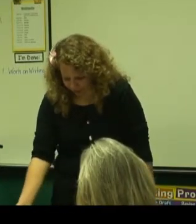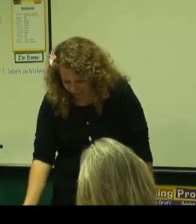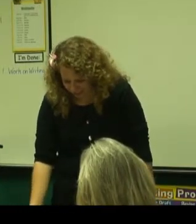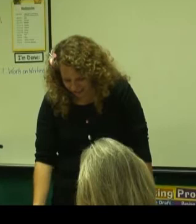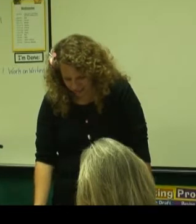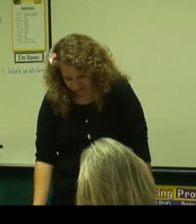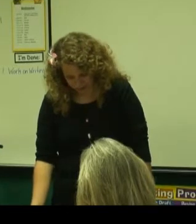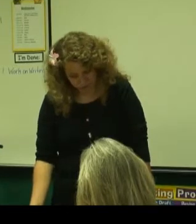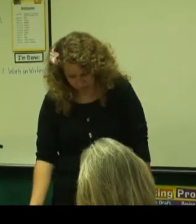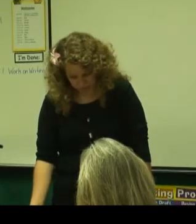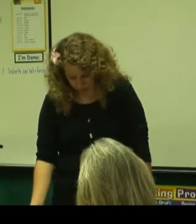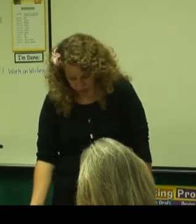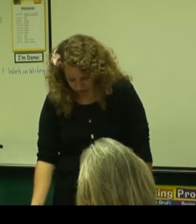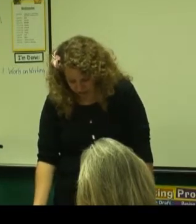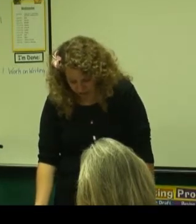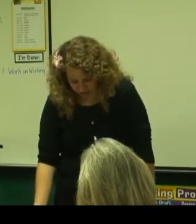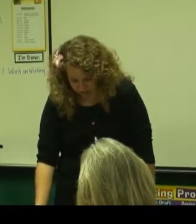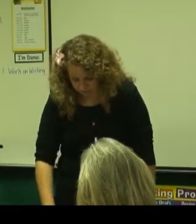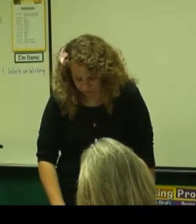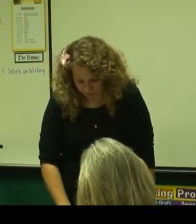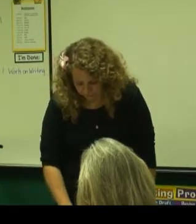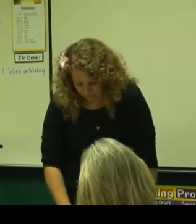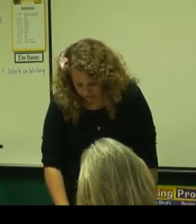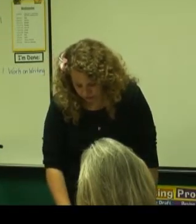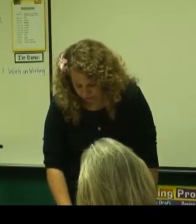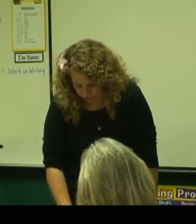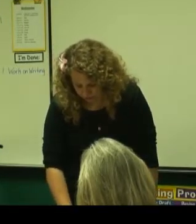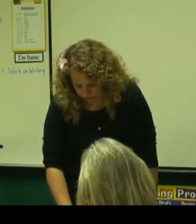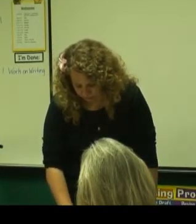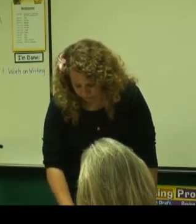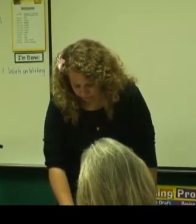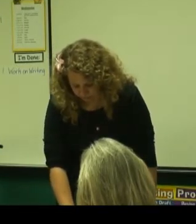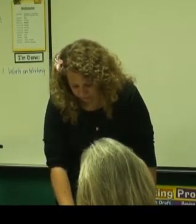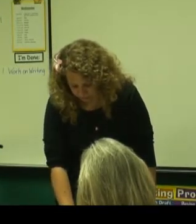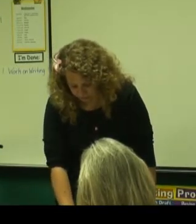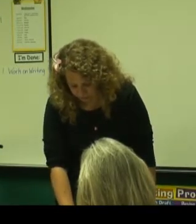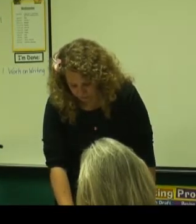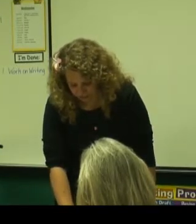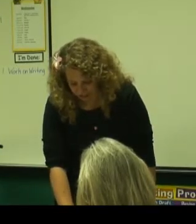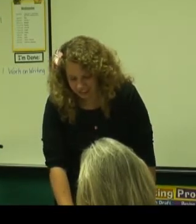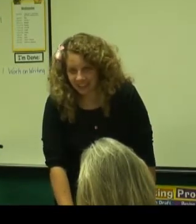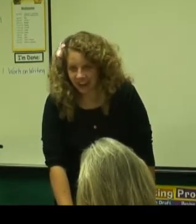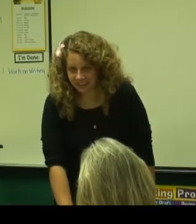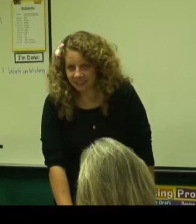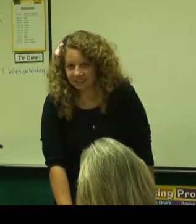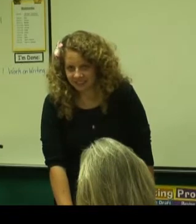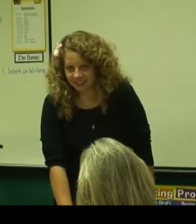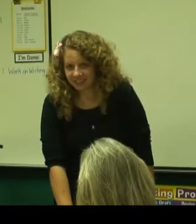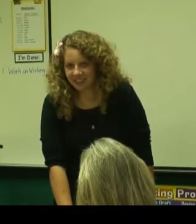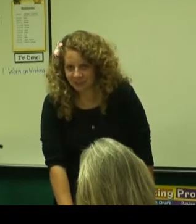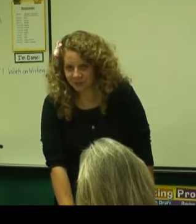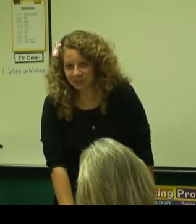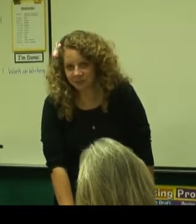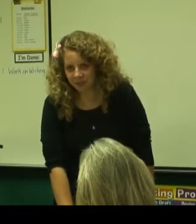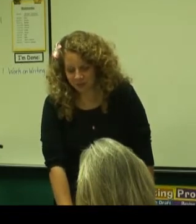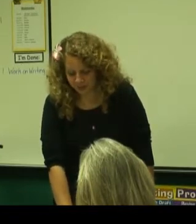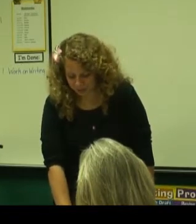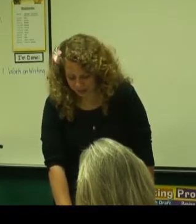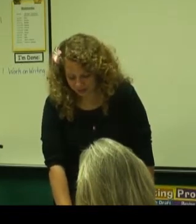aren't eating. You don't want a chair. Can you add So- a question mark to it to be able to Yeah, specify? That's one of them that you can